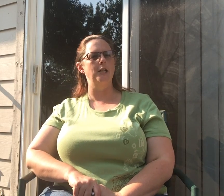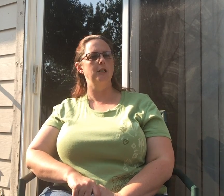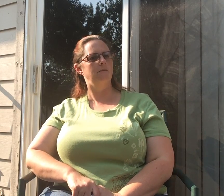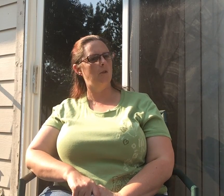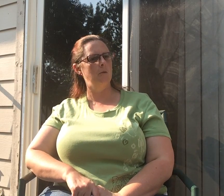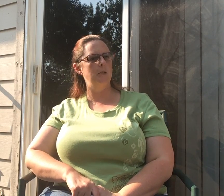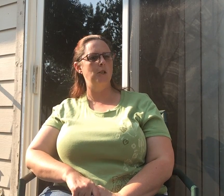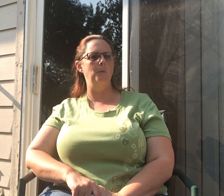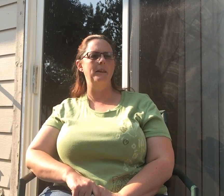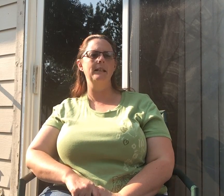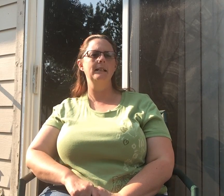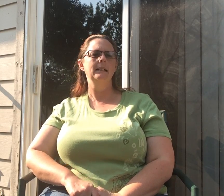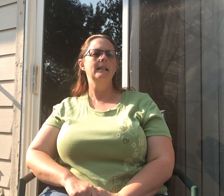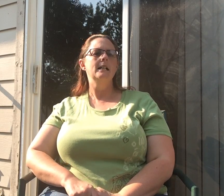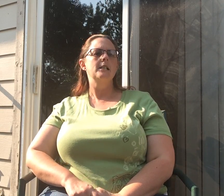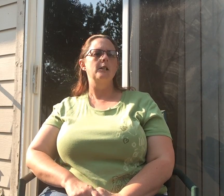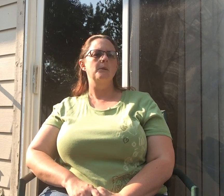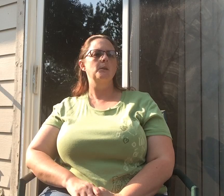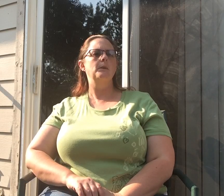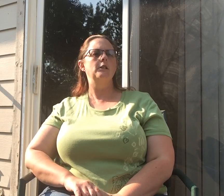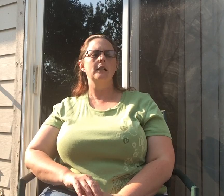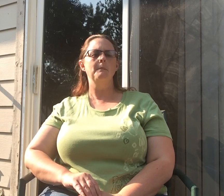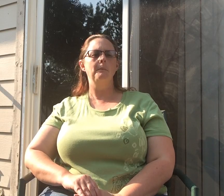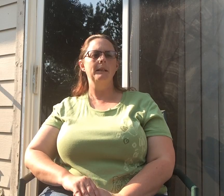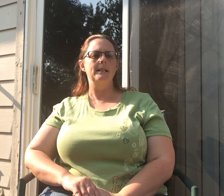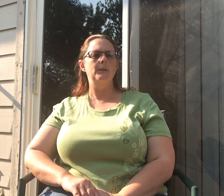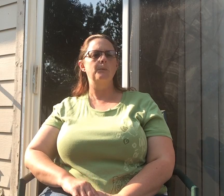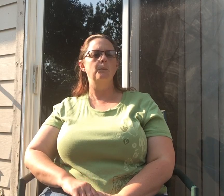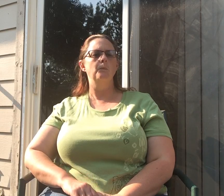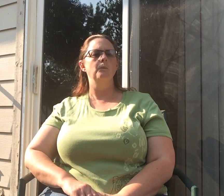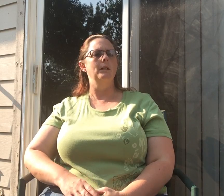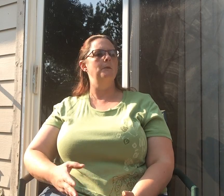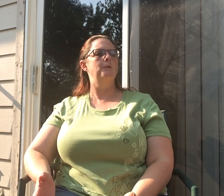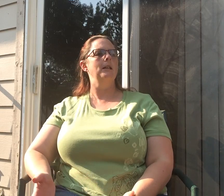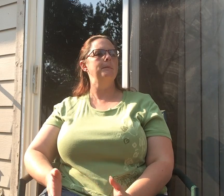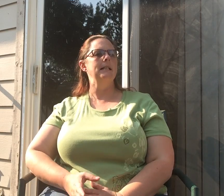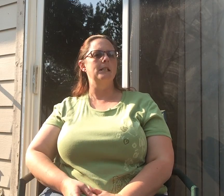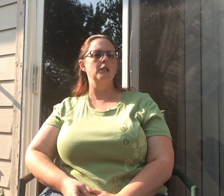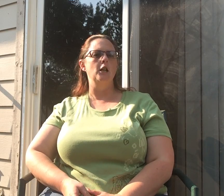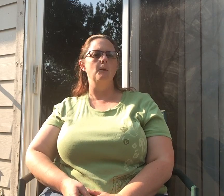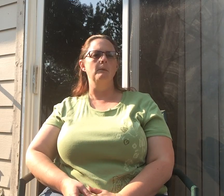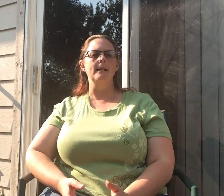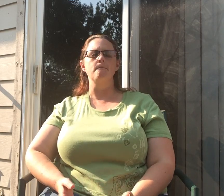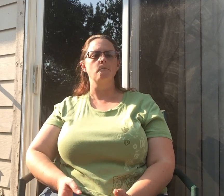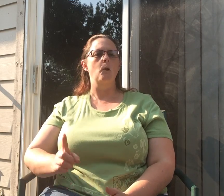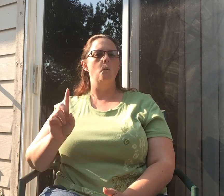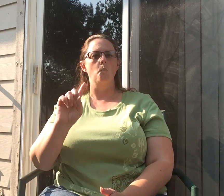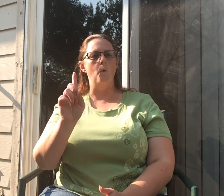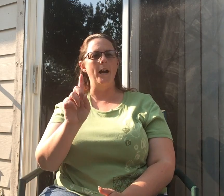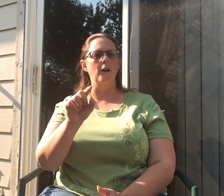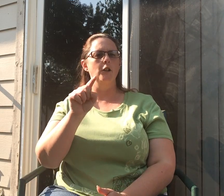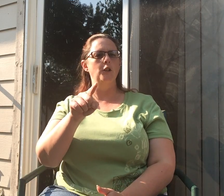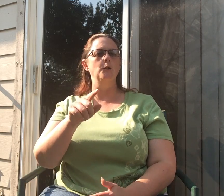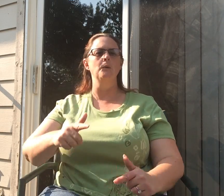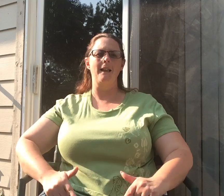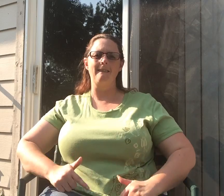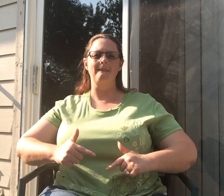action verbs to go with it. So since we talked about places, it would probably be nice to know like where you